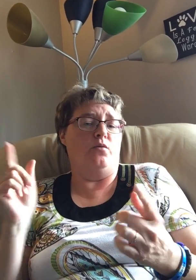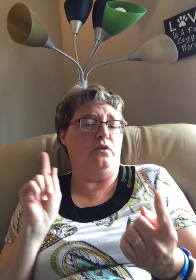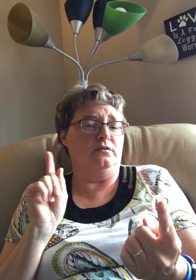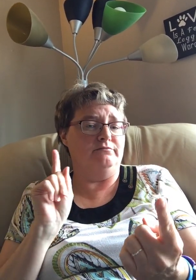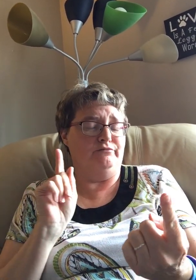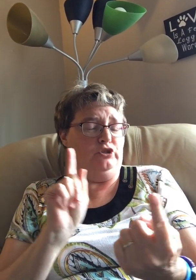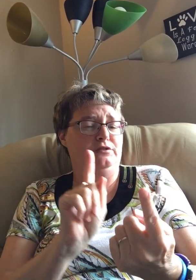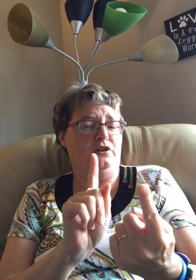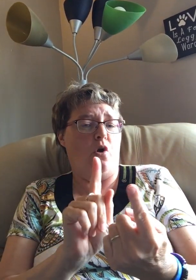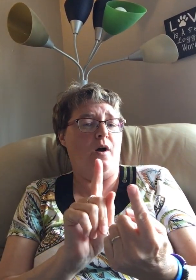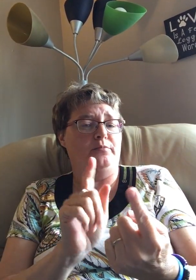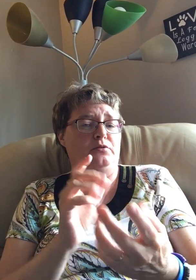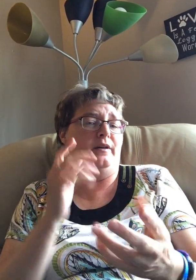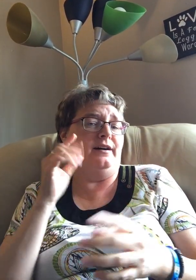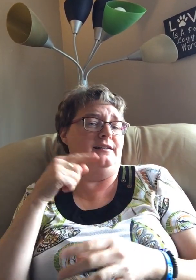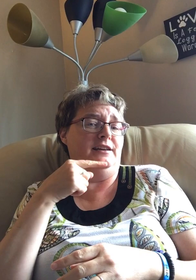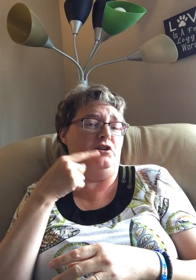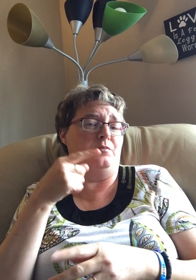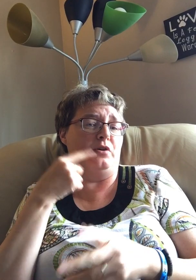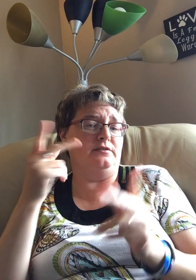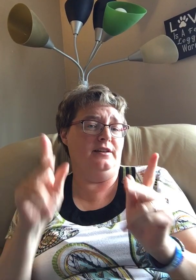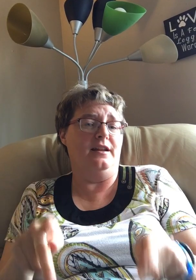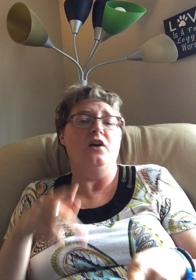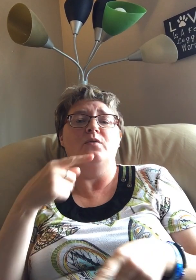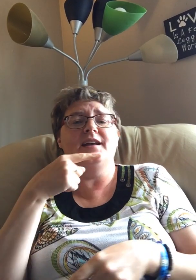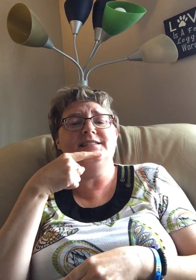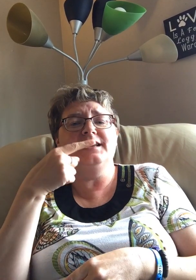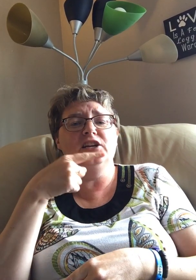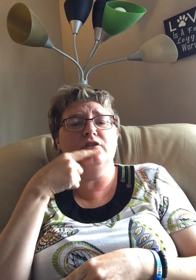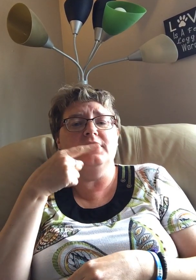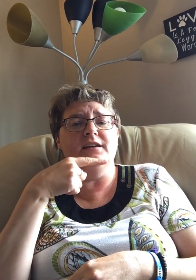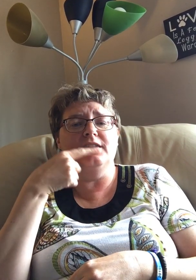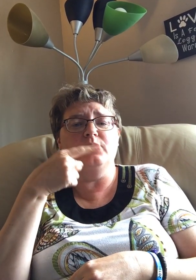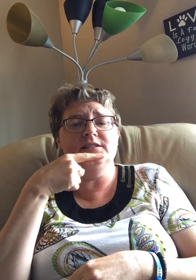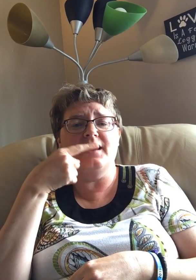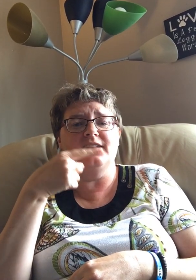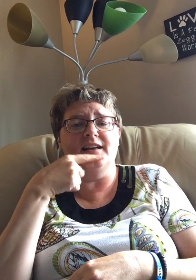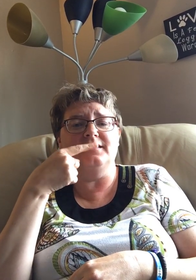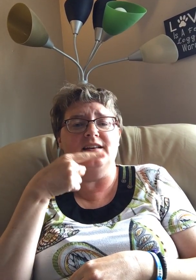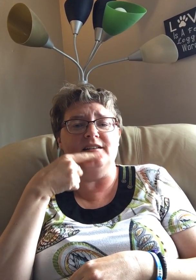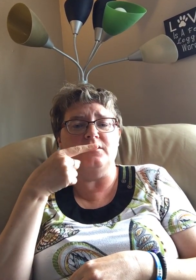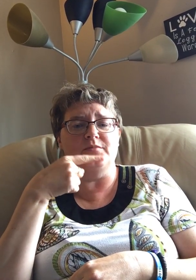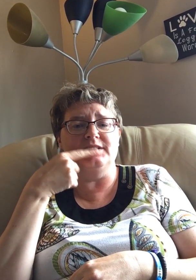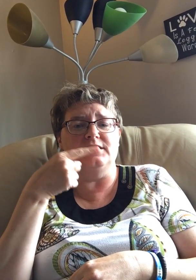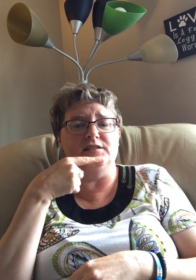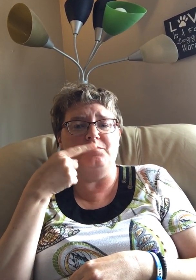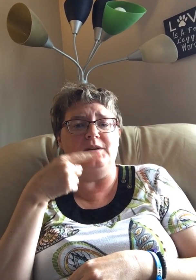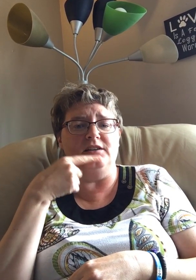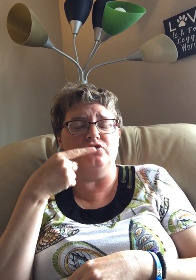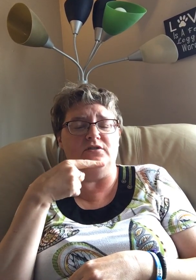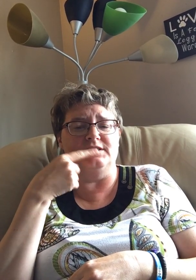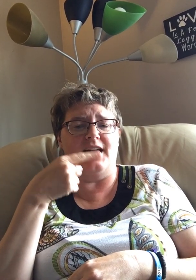will used to go up to a hearing person. When I say hearing and we sign it like this, almost like speech or